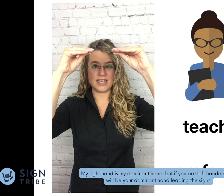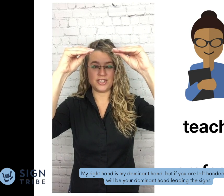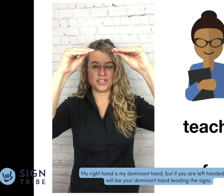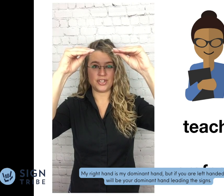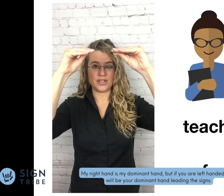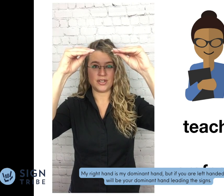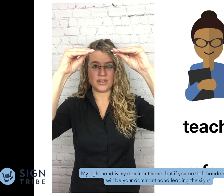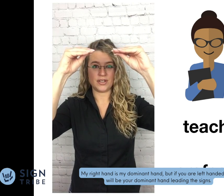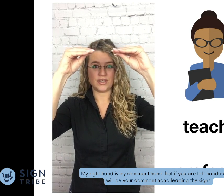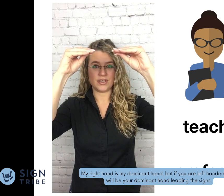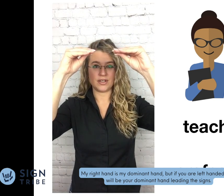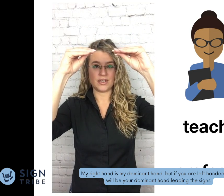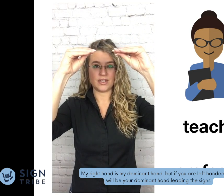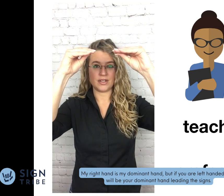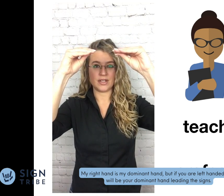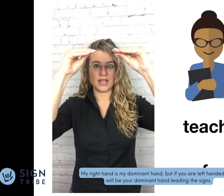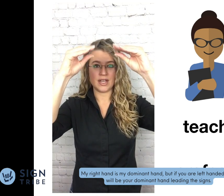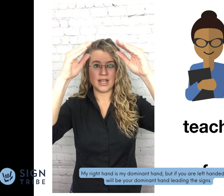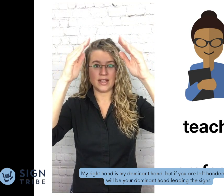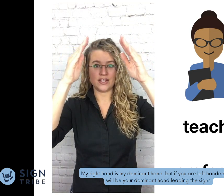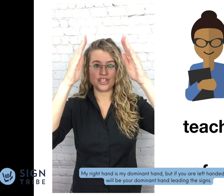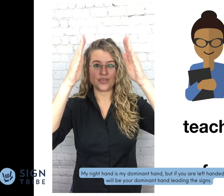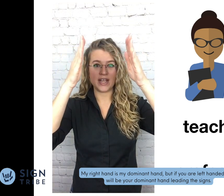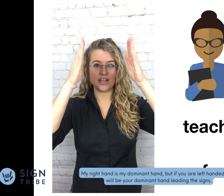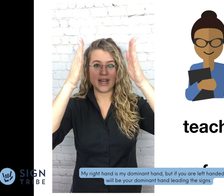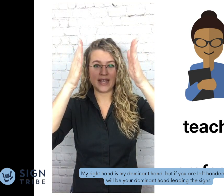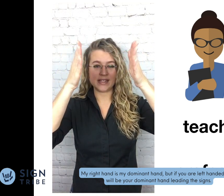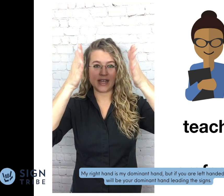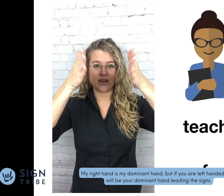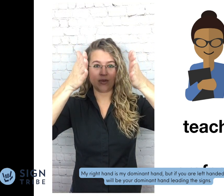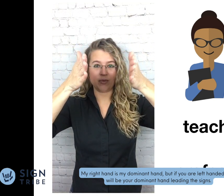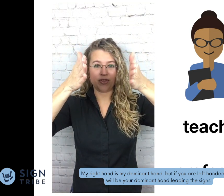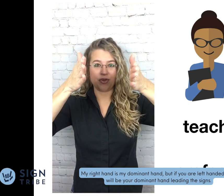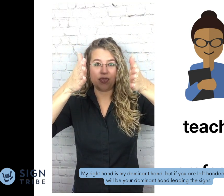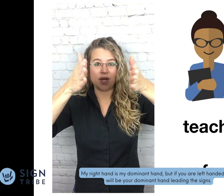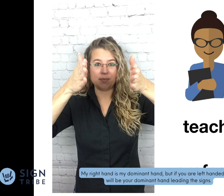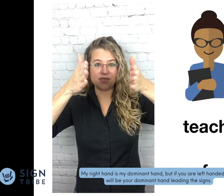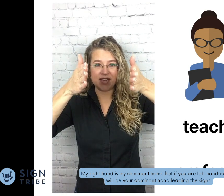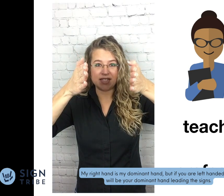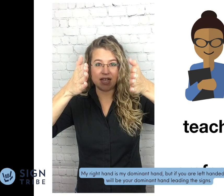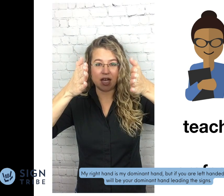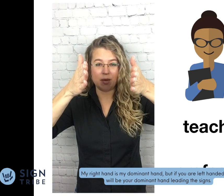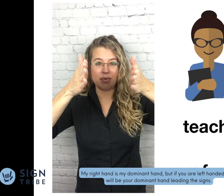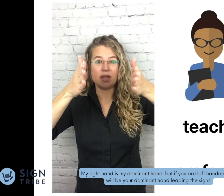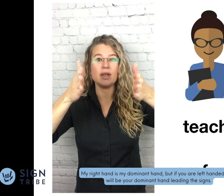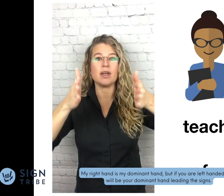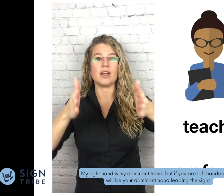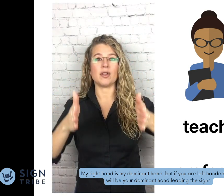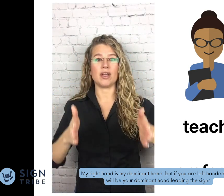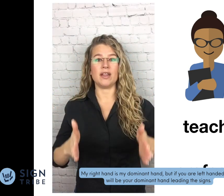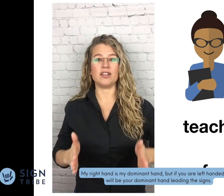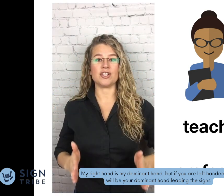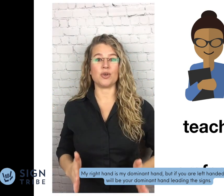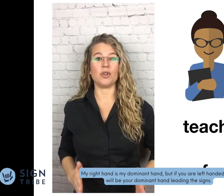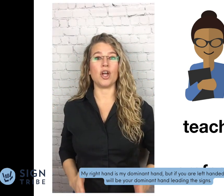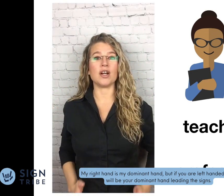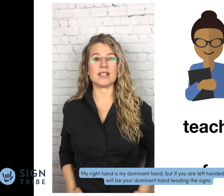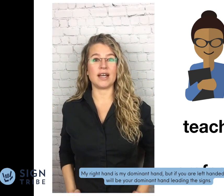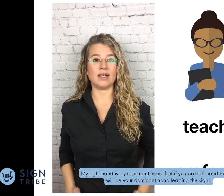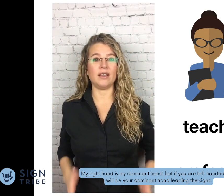Teach, and then straighten your hands out with your thumbs facing up, and then just go alongside, like you're